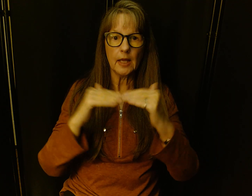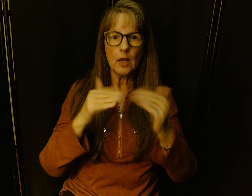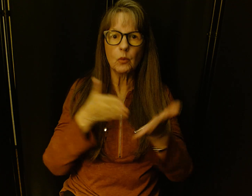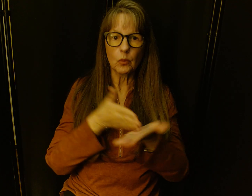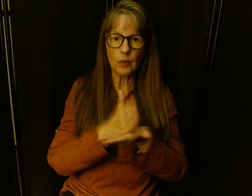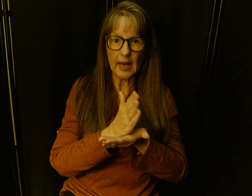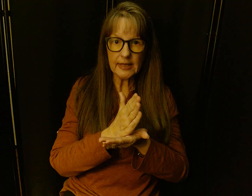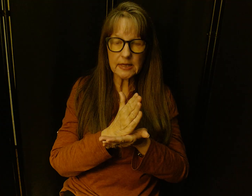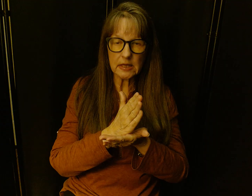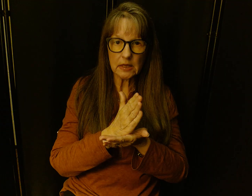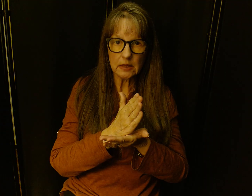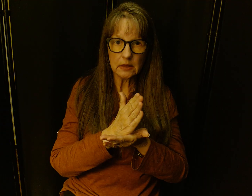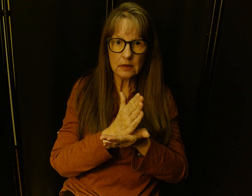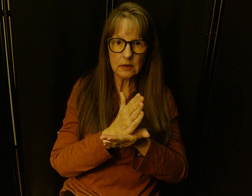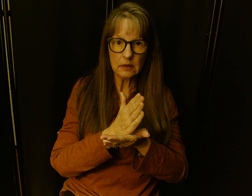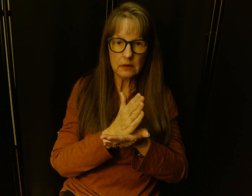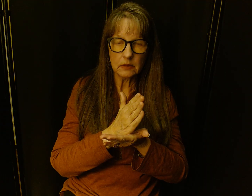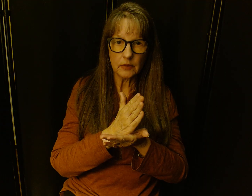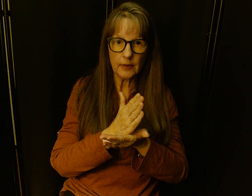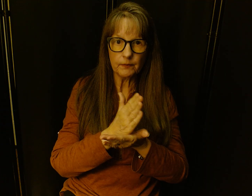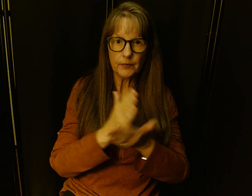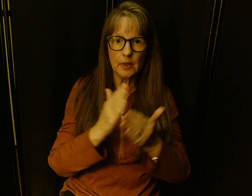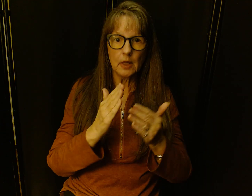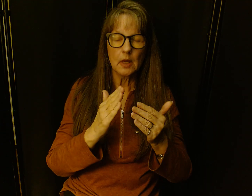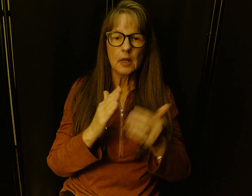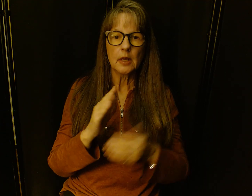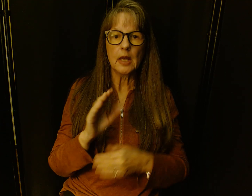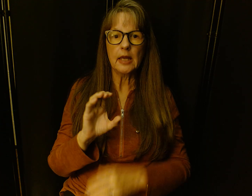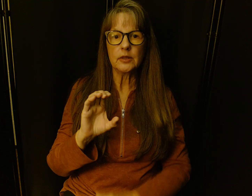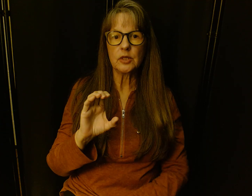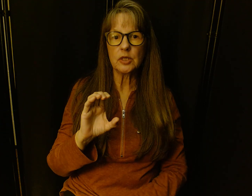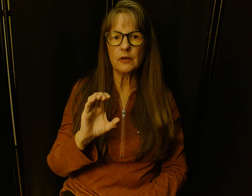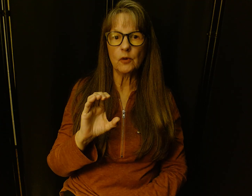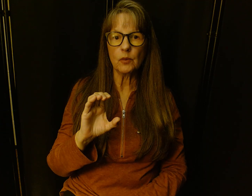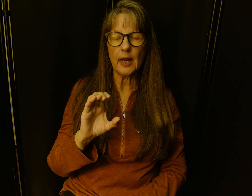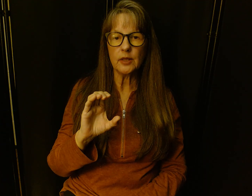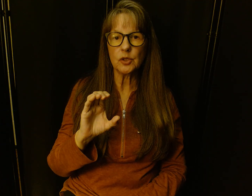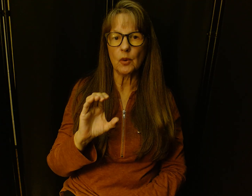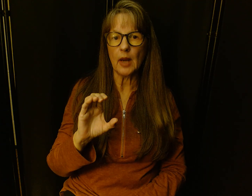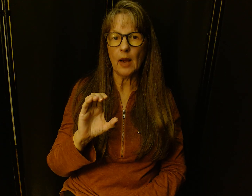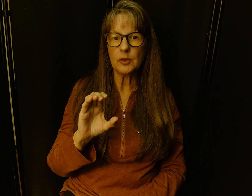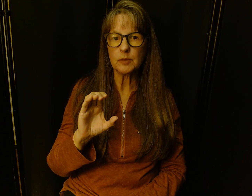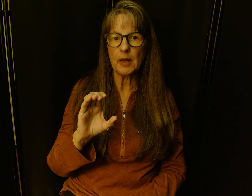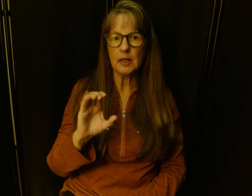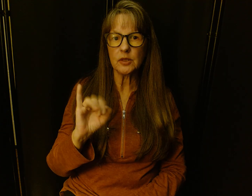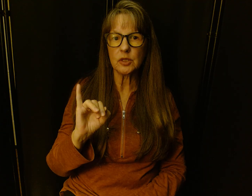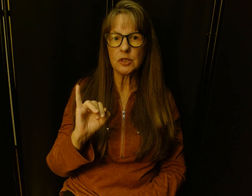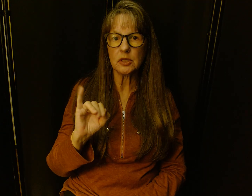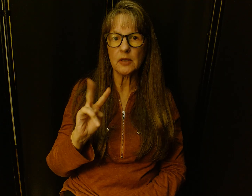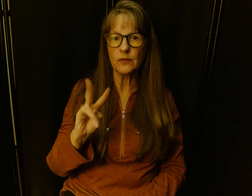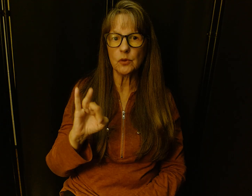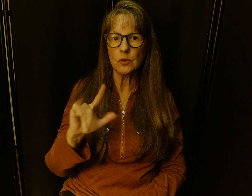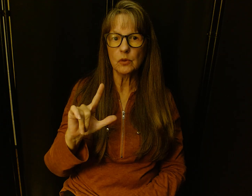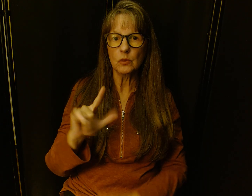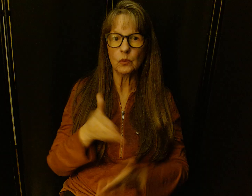equal rights, right? And civil rights, so I would spell it civil